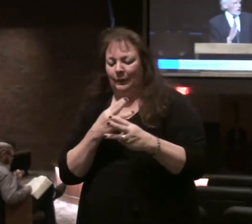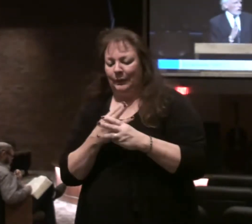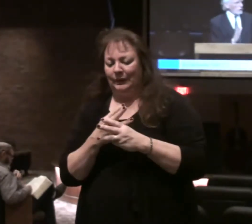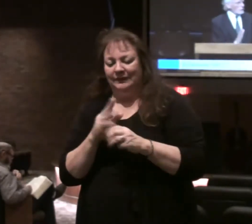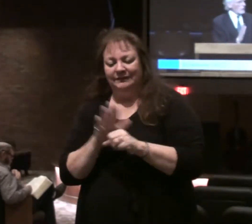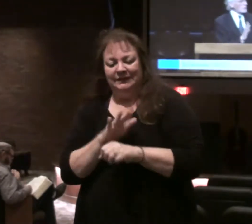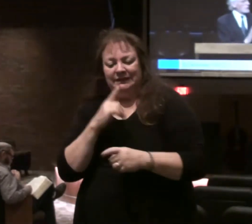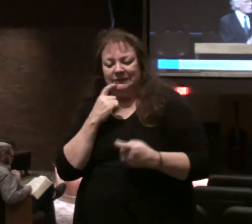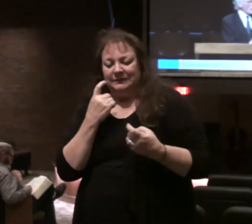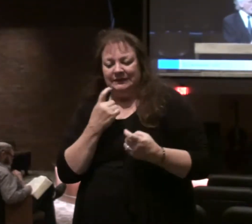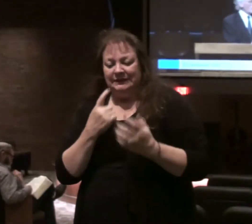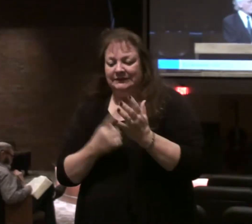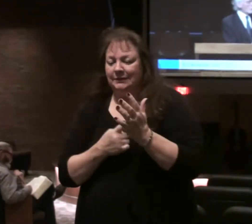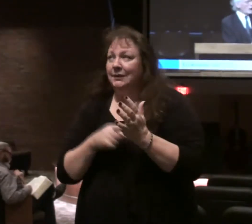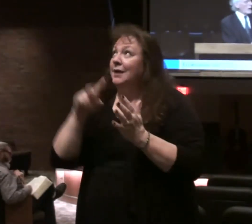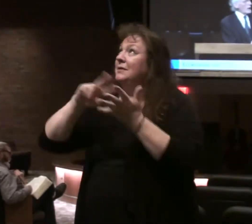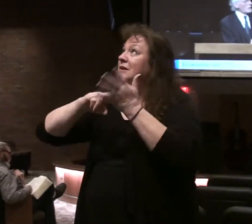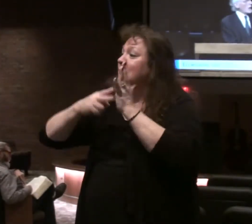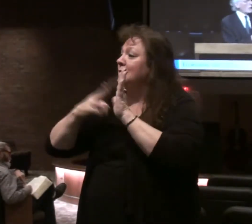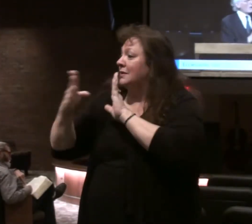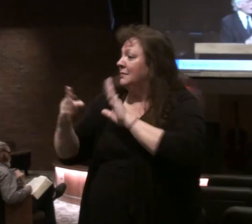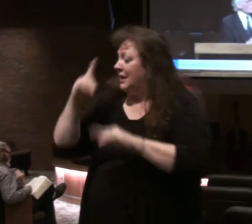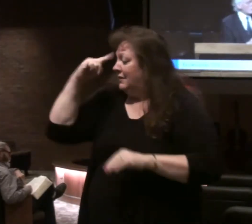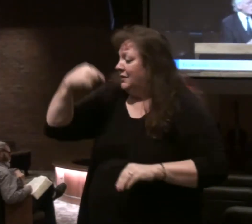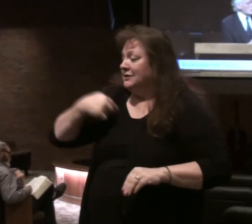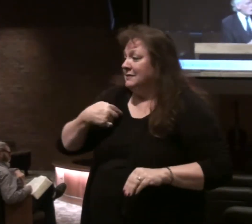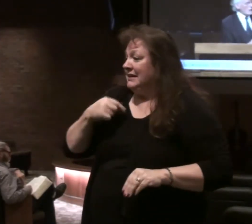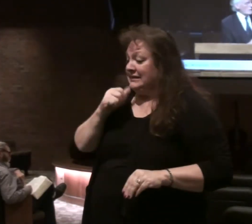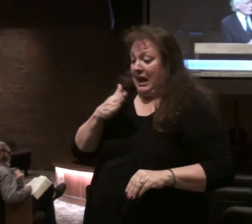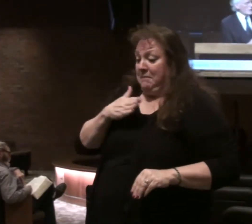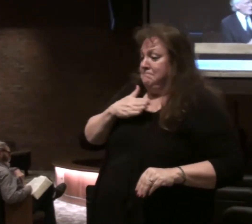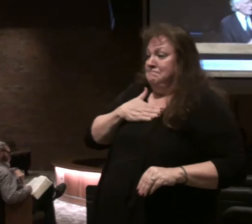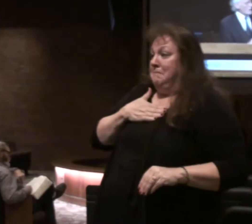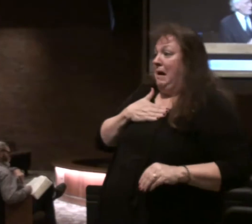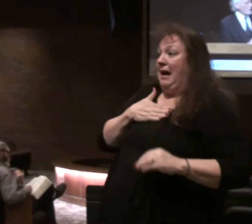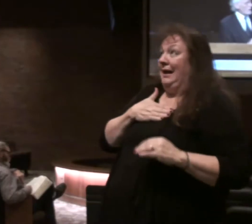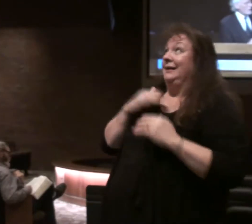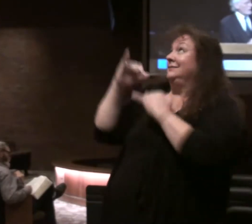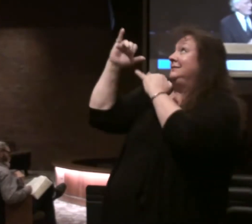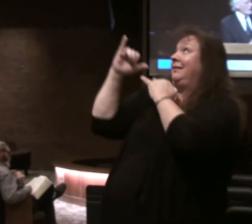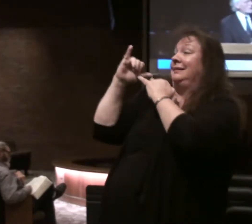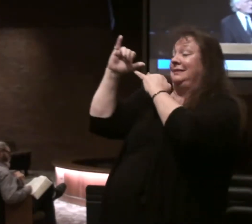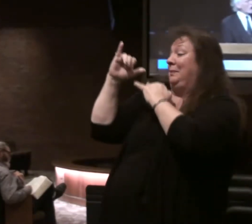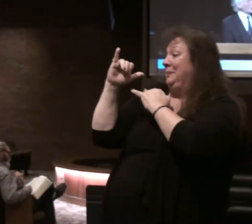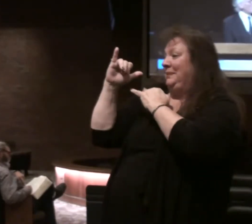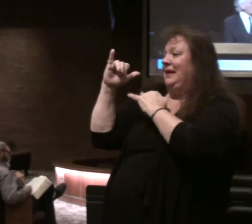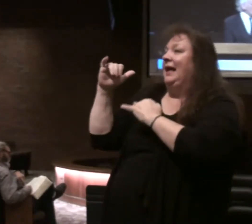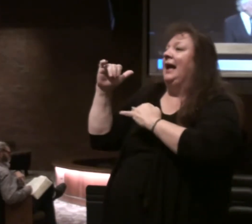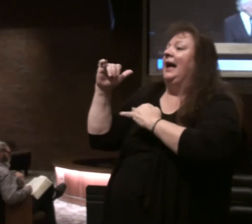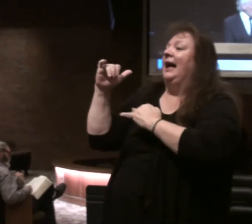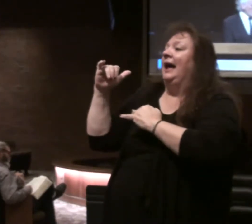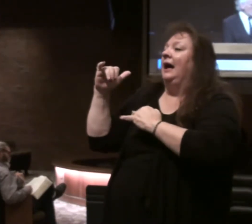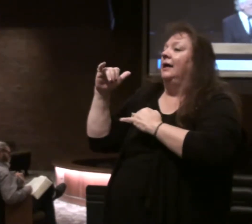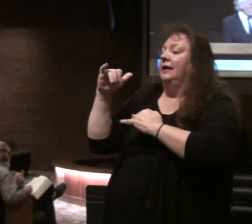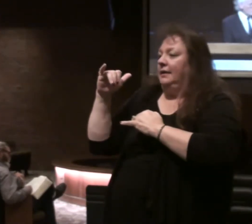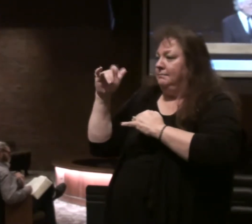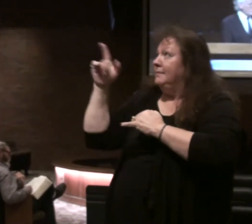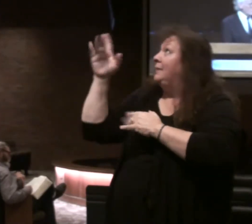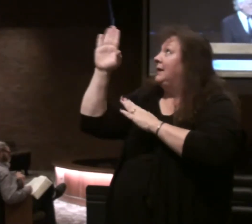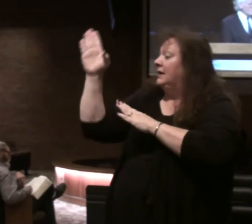sometimes his purpose and plan for me is not my purpose and plan for me. It is that I be mistreated,